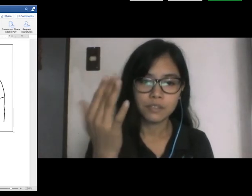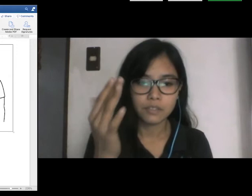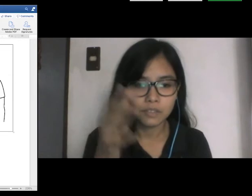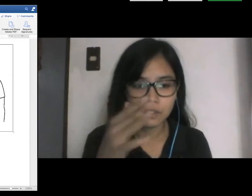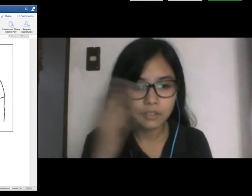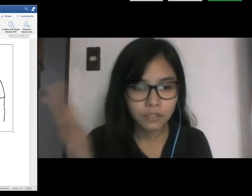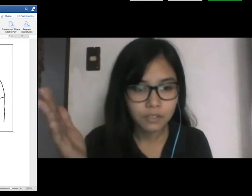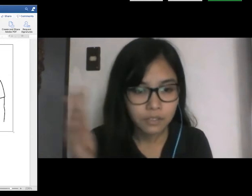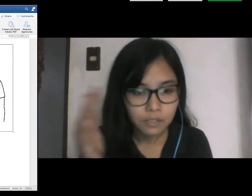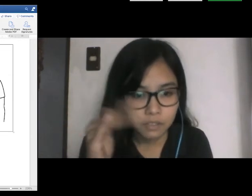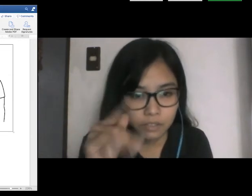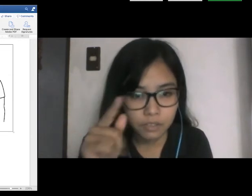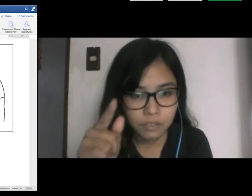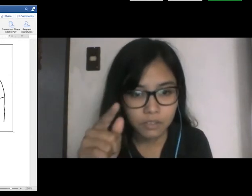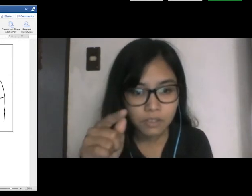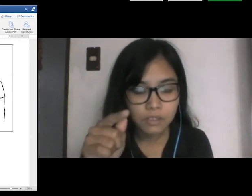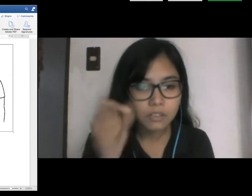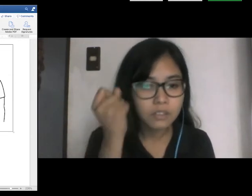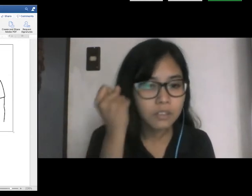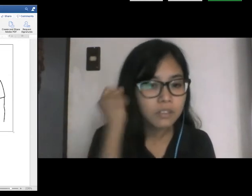All right.